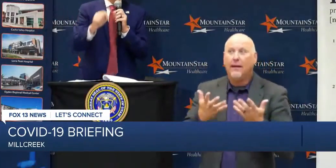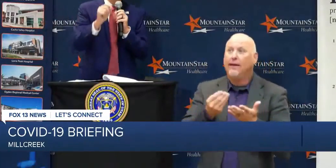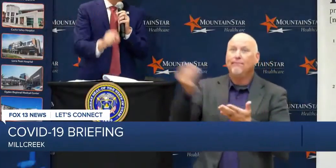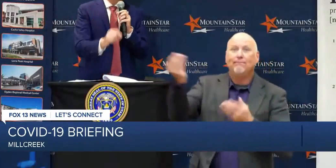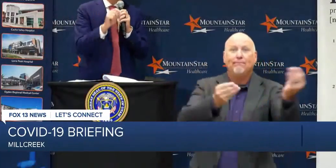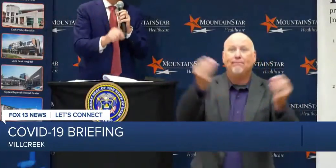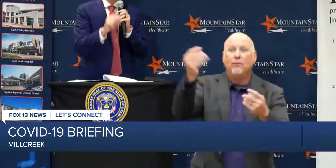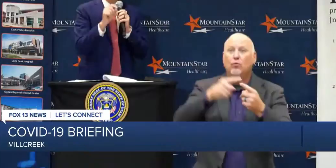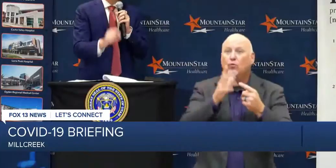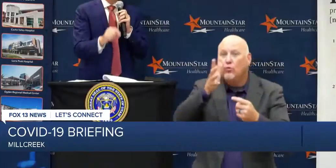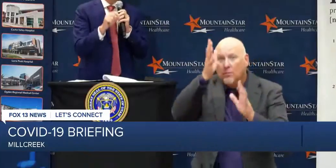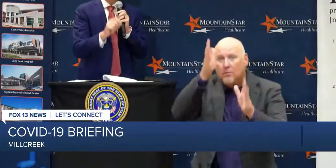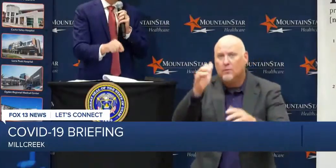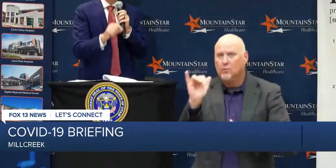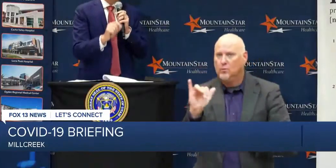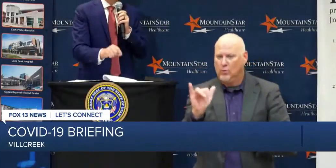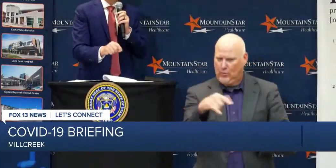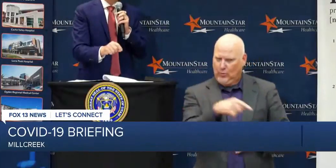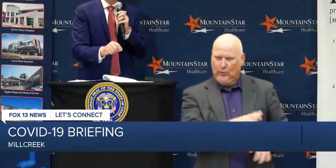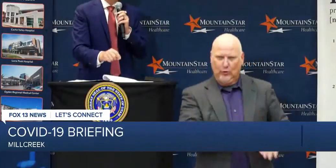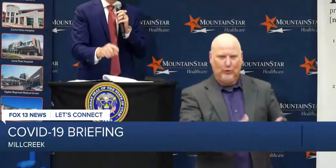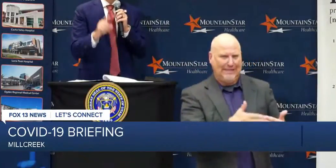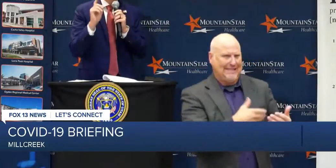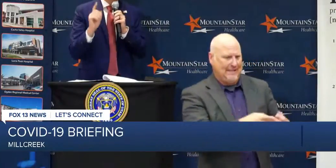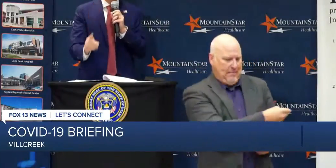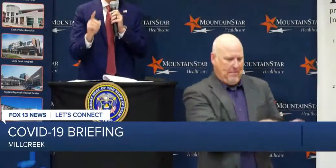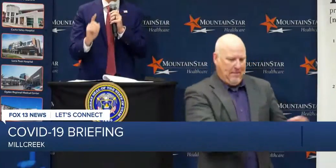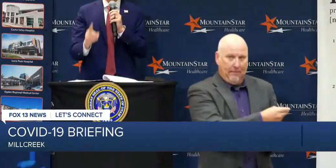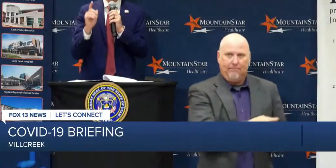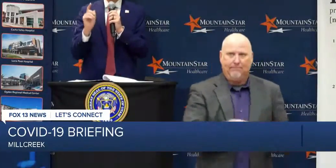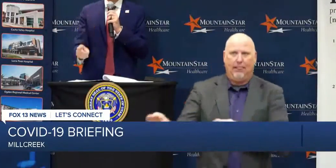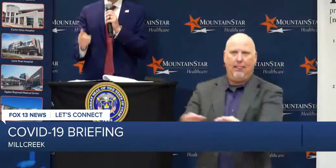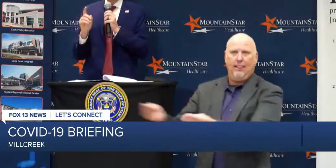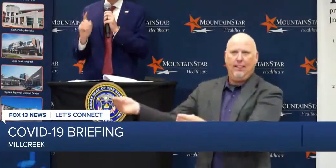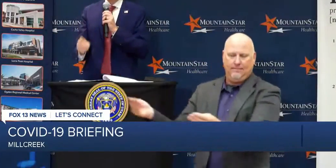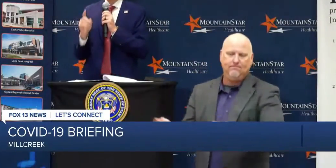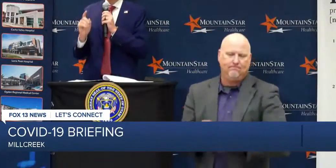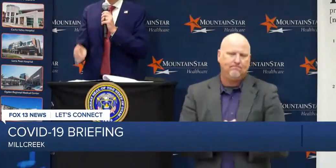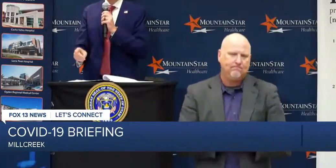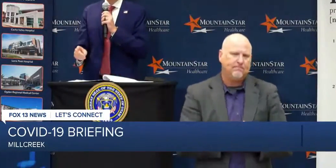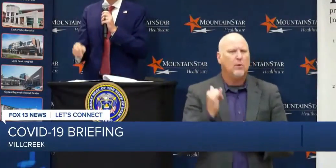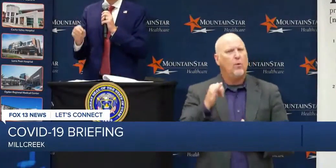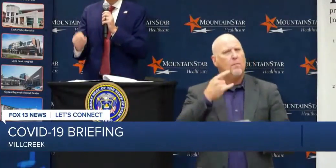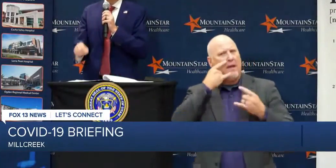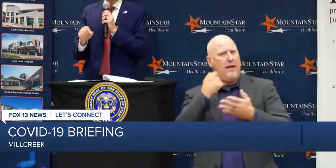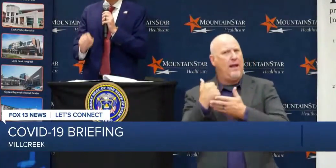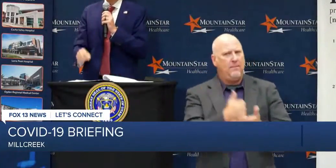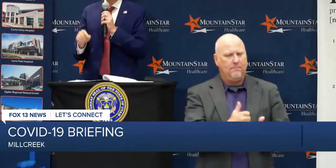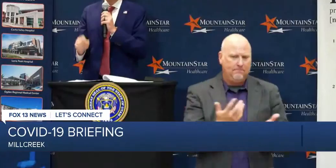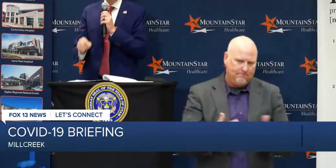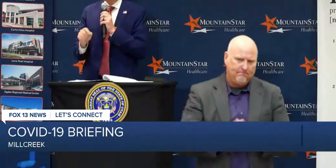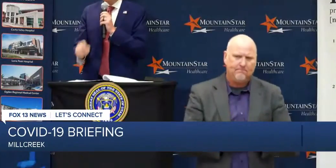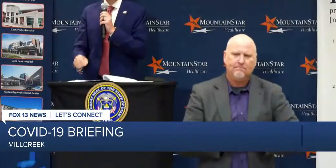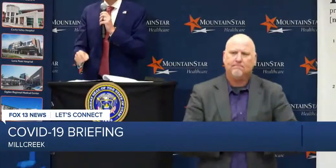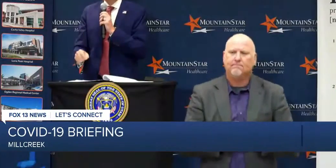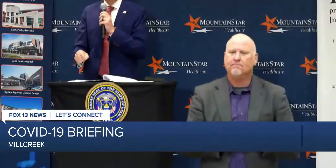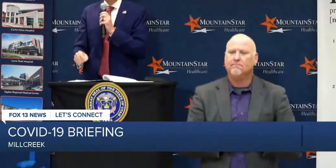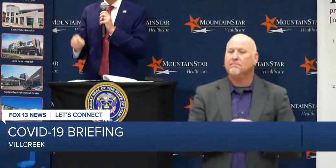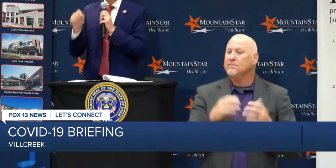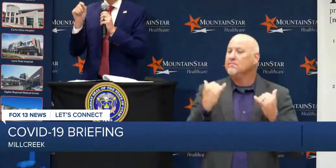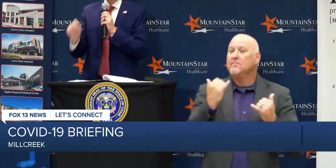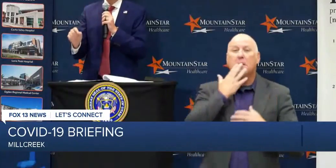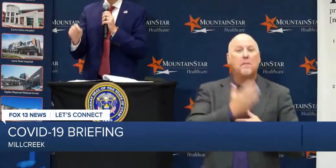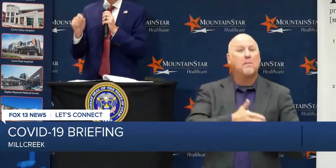see a very low rate of spread amongst young people. So the very best way to protect our kids is for adults to get